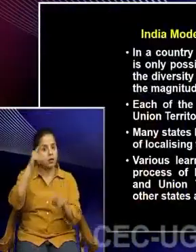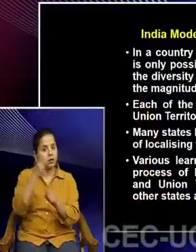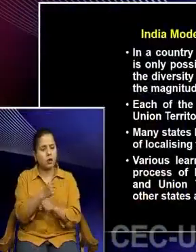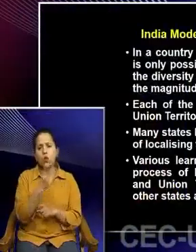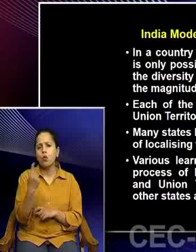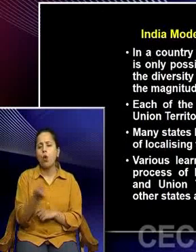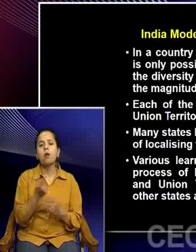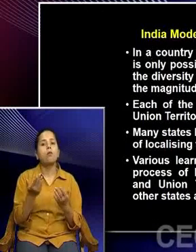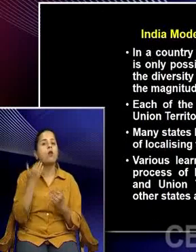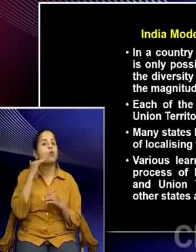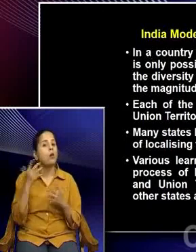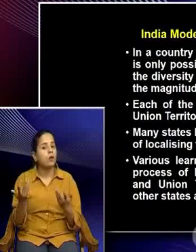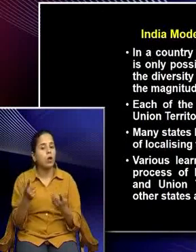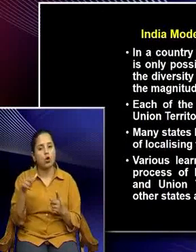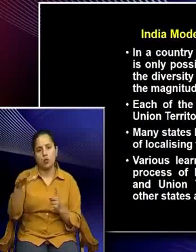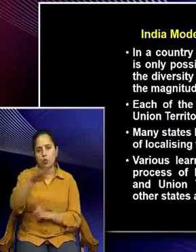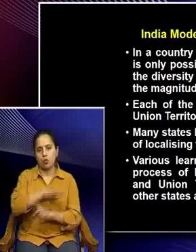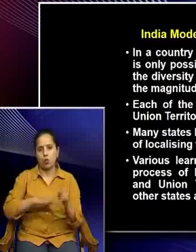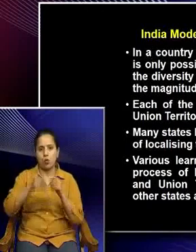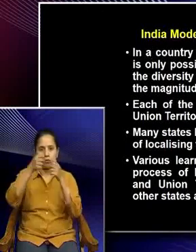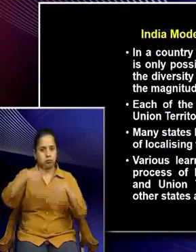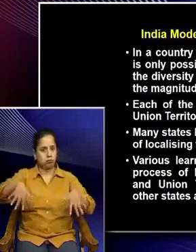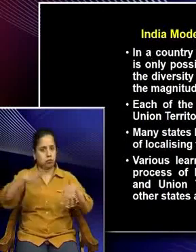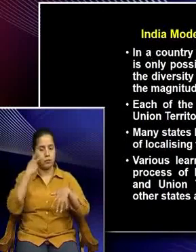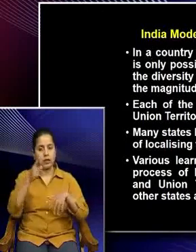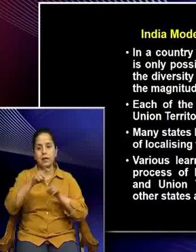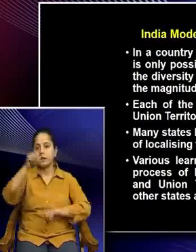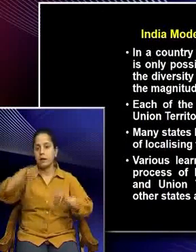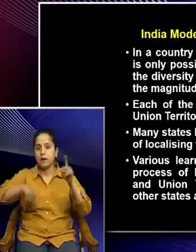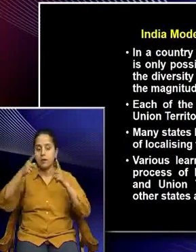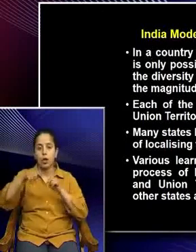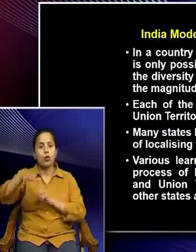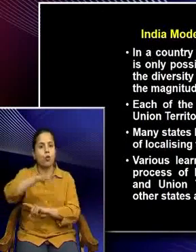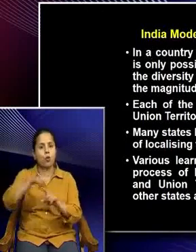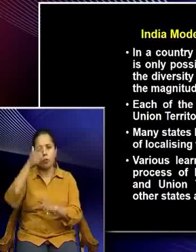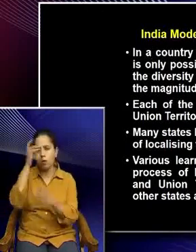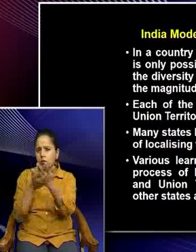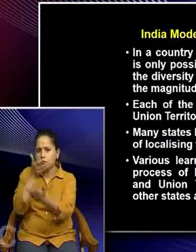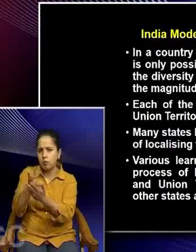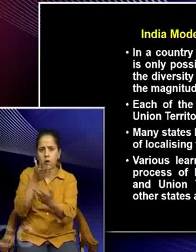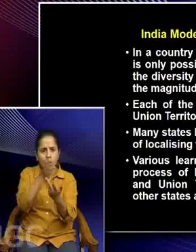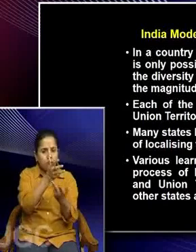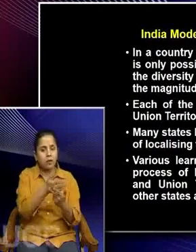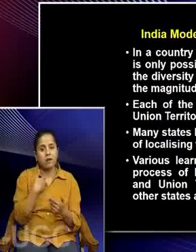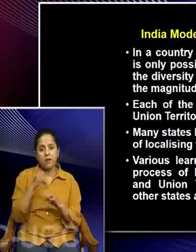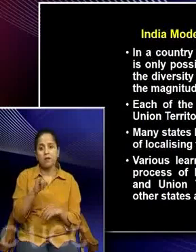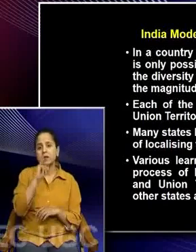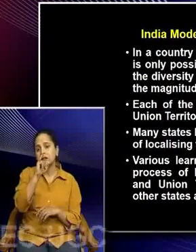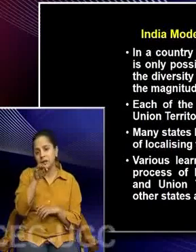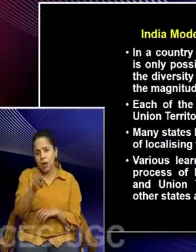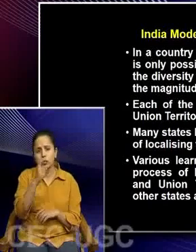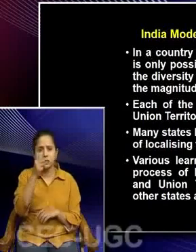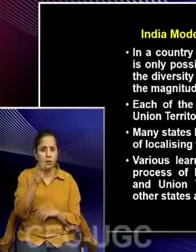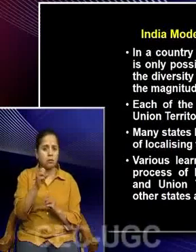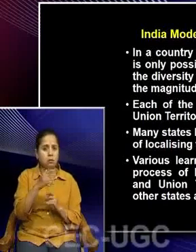only possible through localization, given the diversity of the local issue. We have more than 600,000 villages in